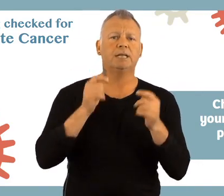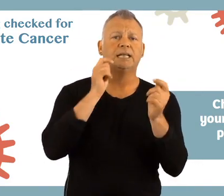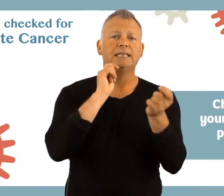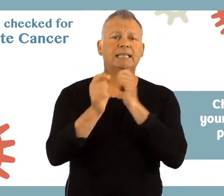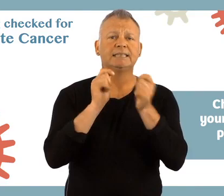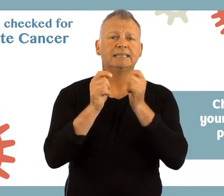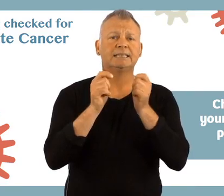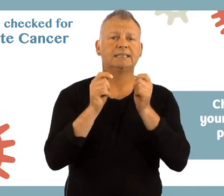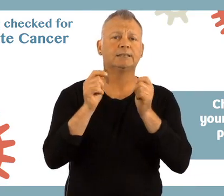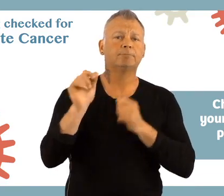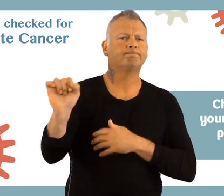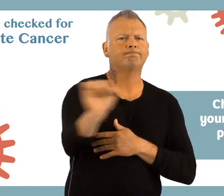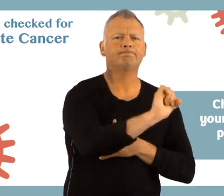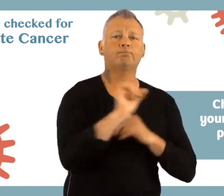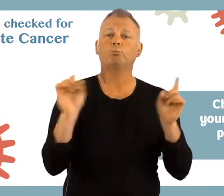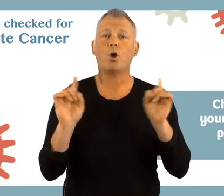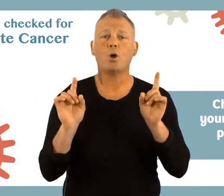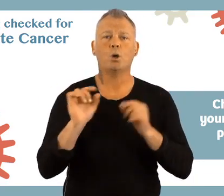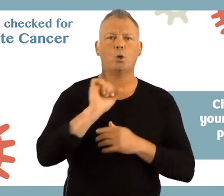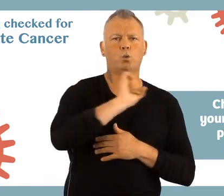The check assesses your risk of having it.